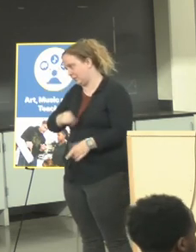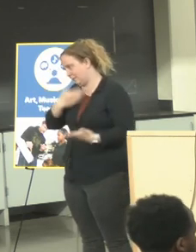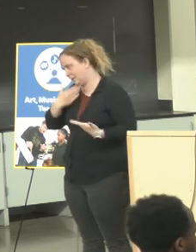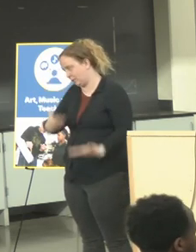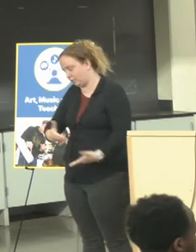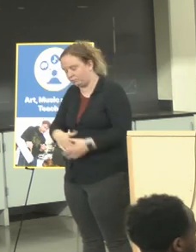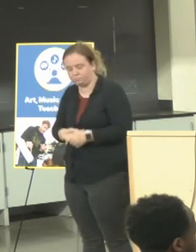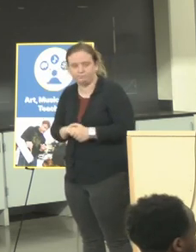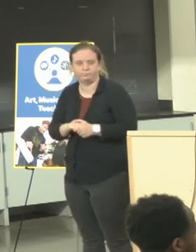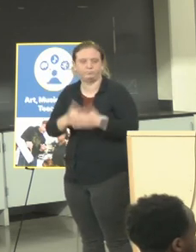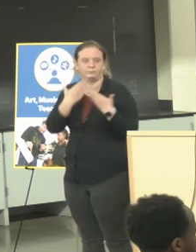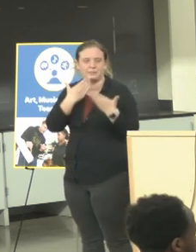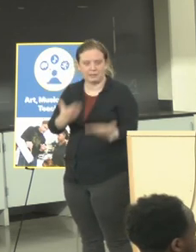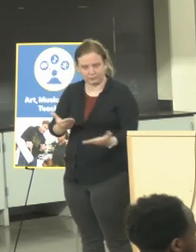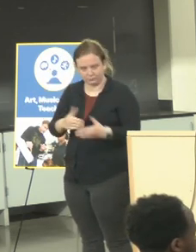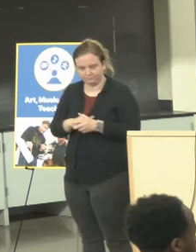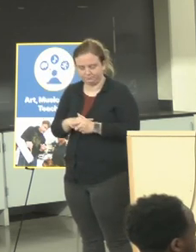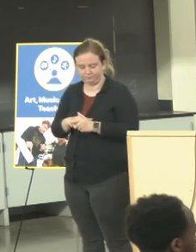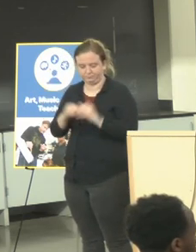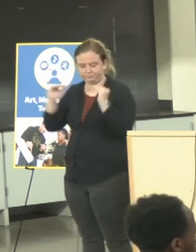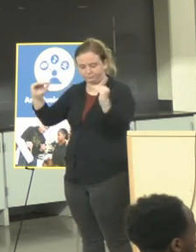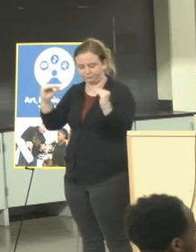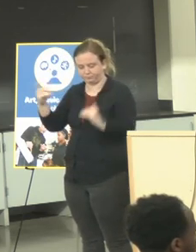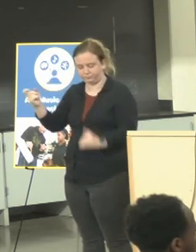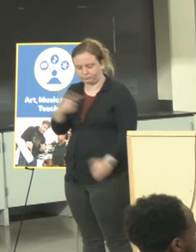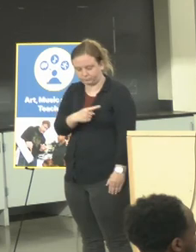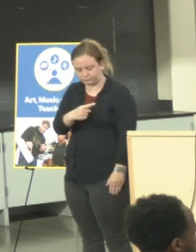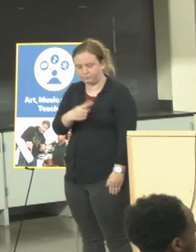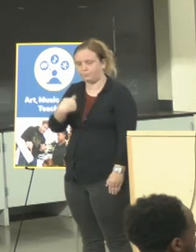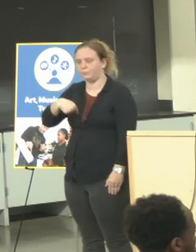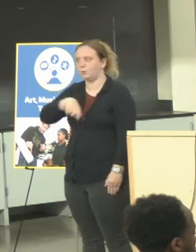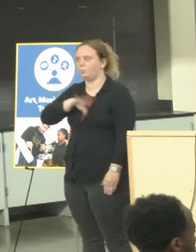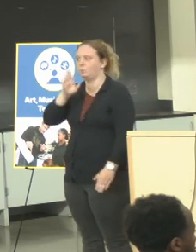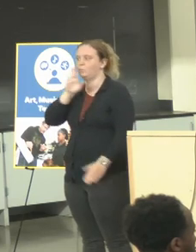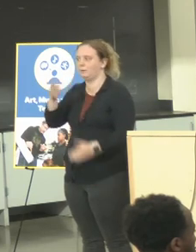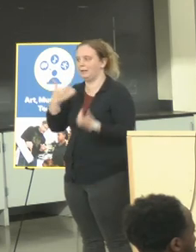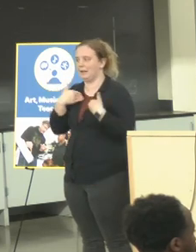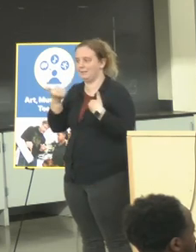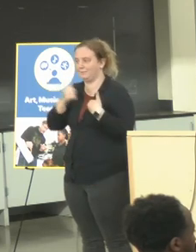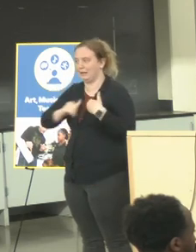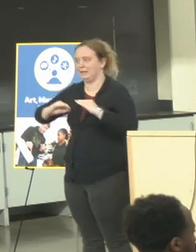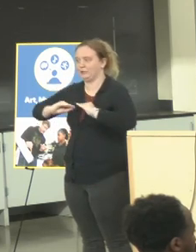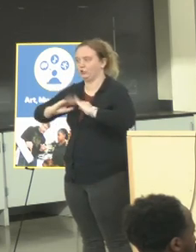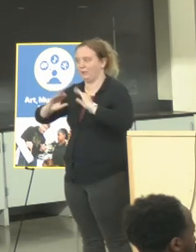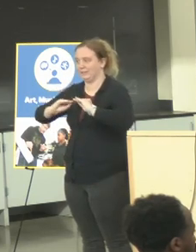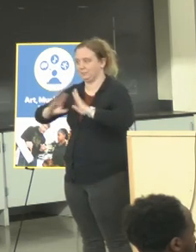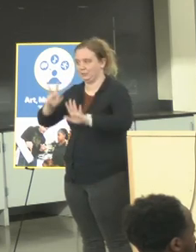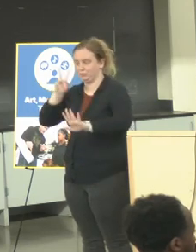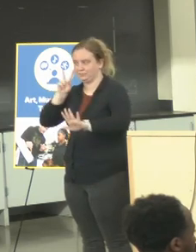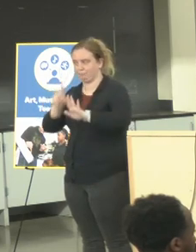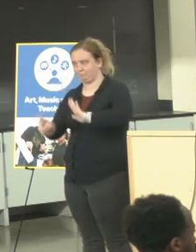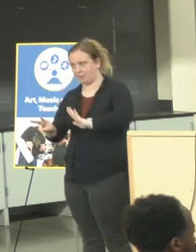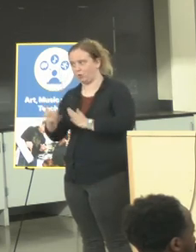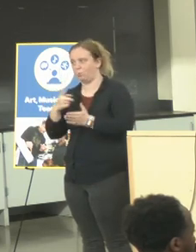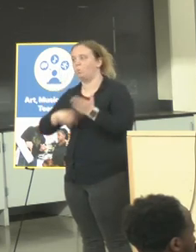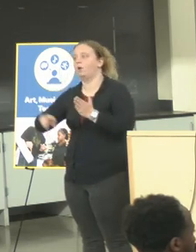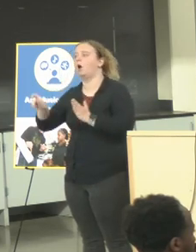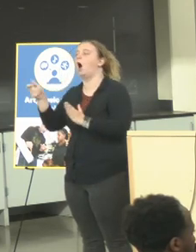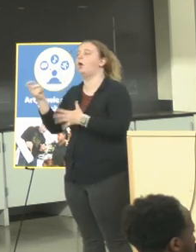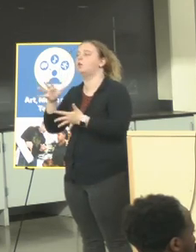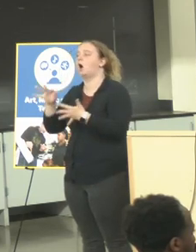you. The next question. Will we get any transparency into what other options have been